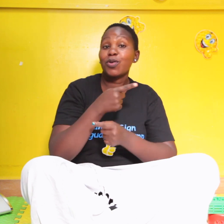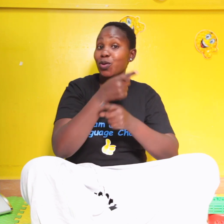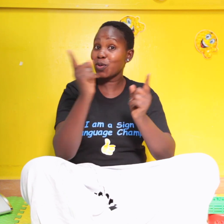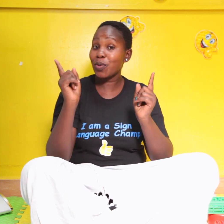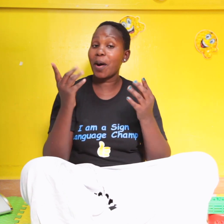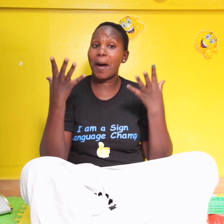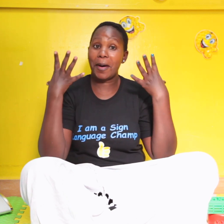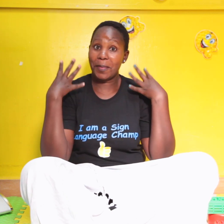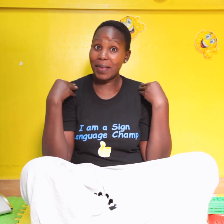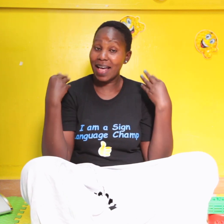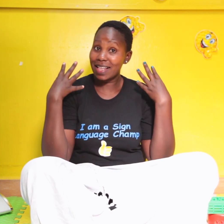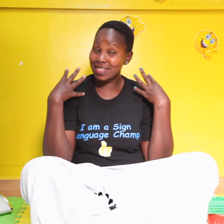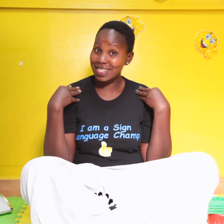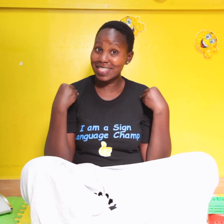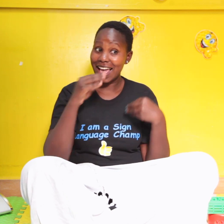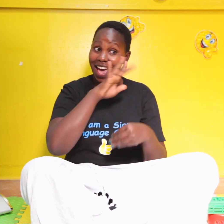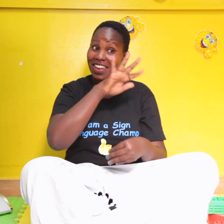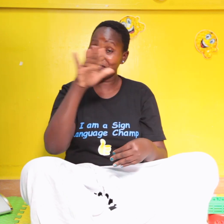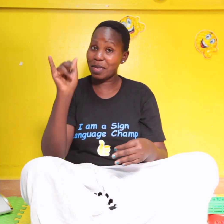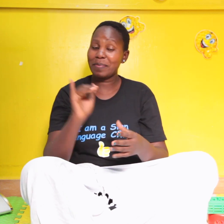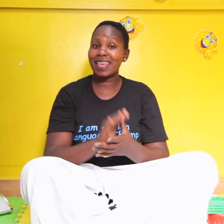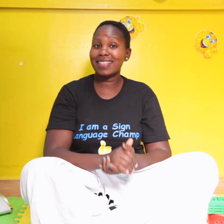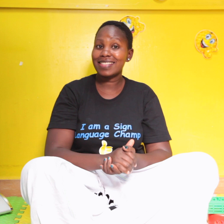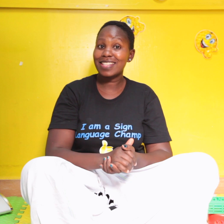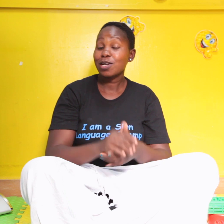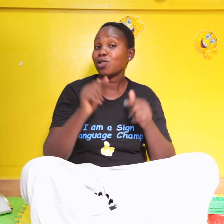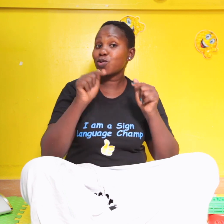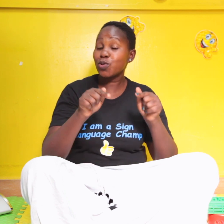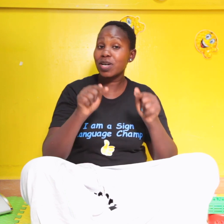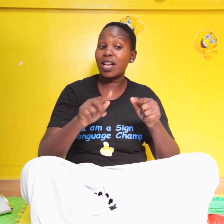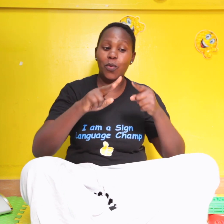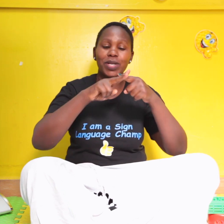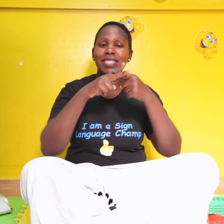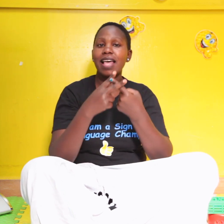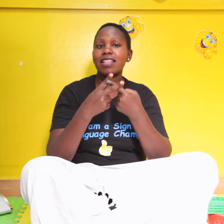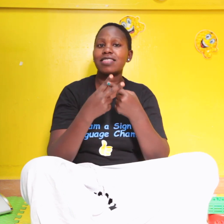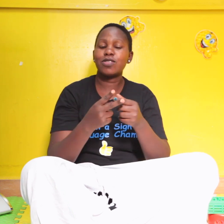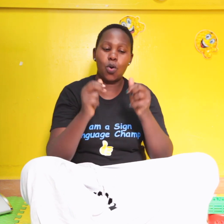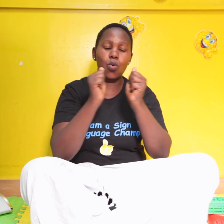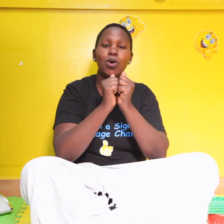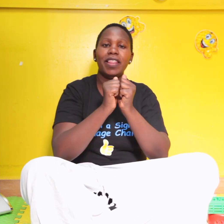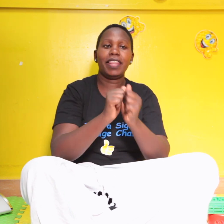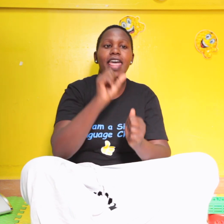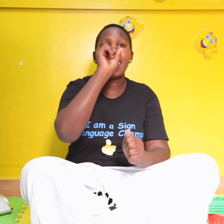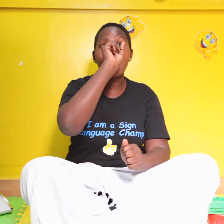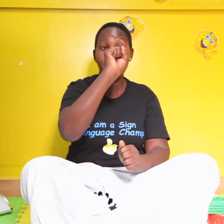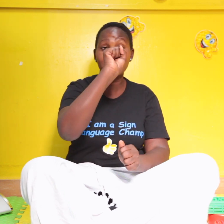I hope that you have been practicing the alphabets. Today, we will start from